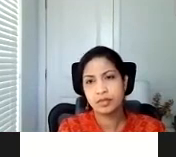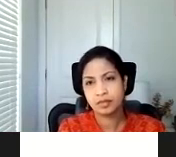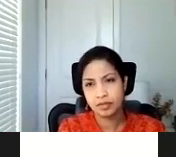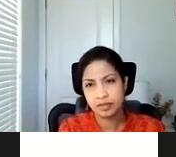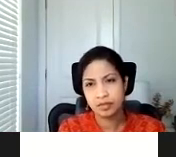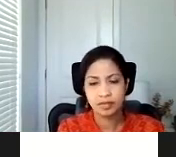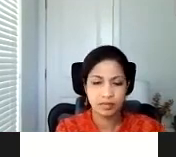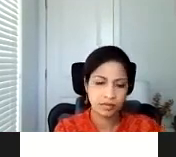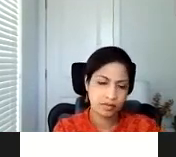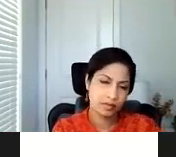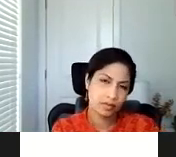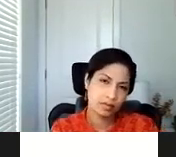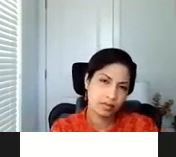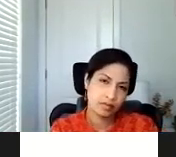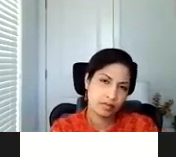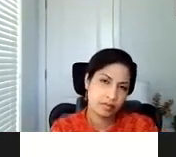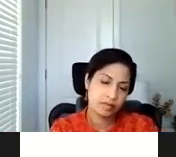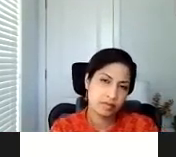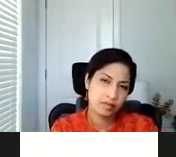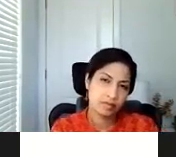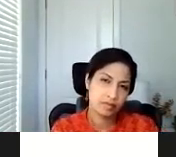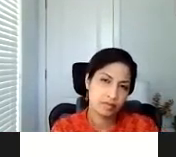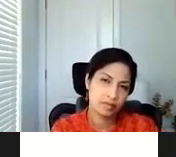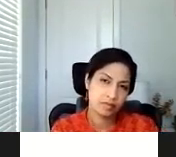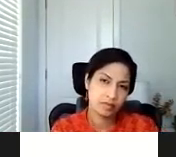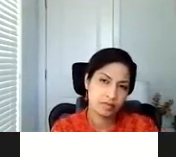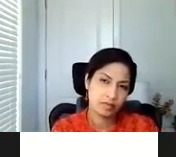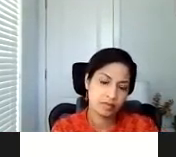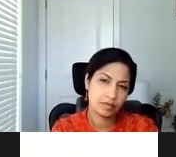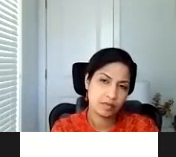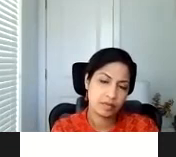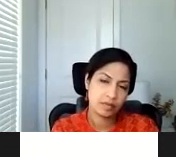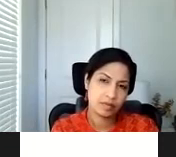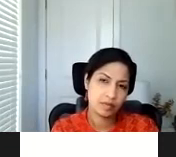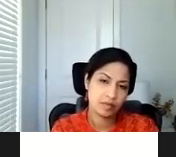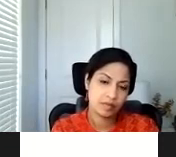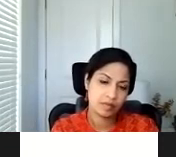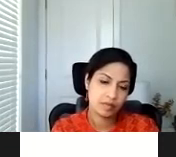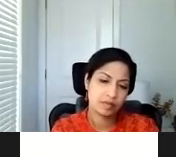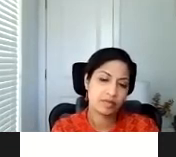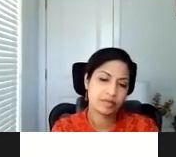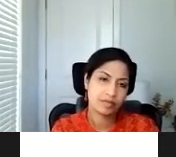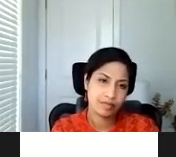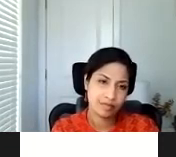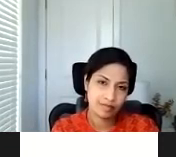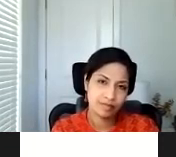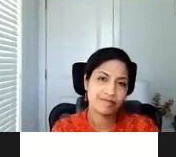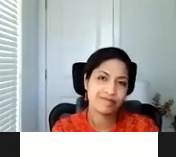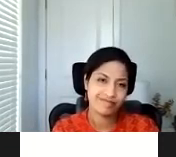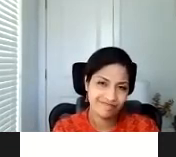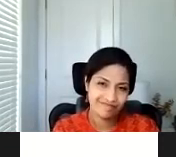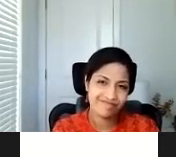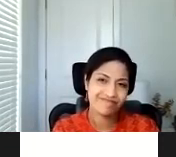are in mainstream settings, in any case, in our project. And so how do you marry the knowledge that's locked up in